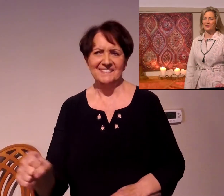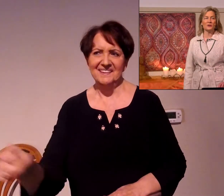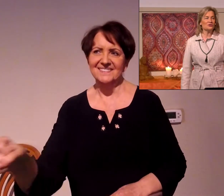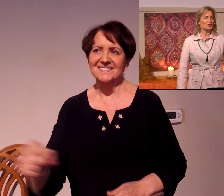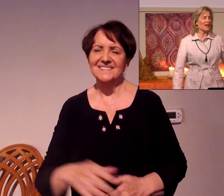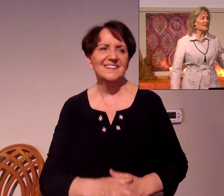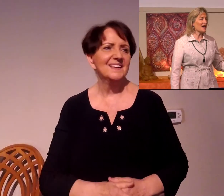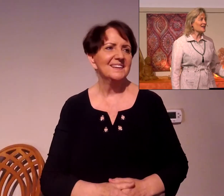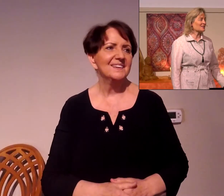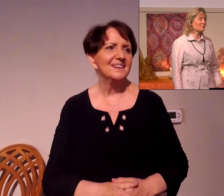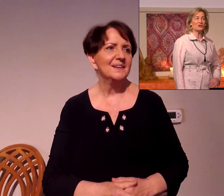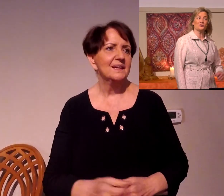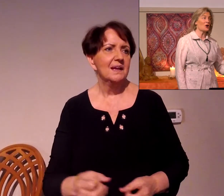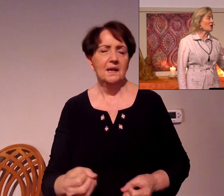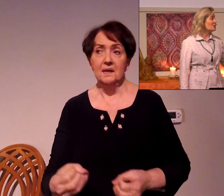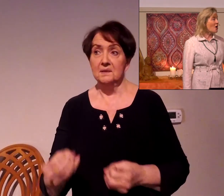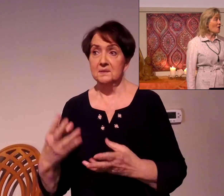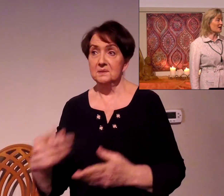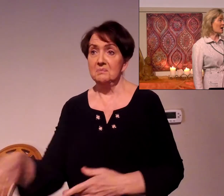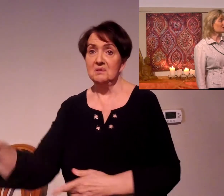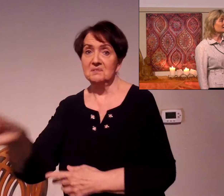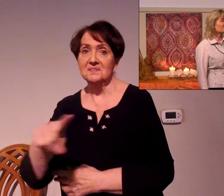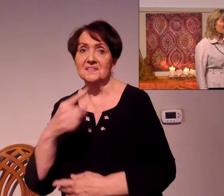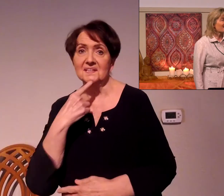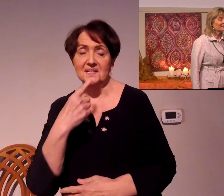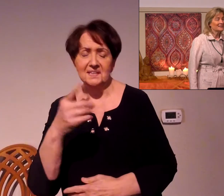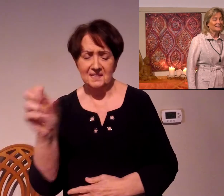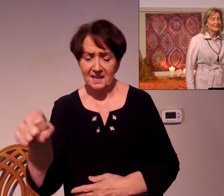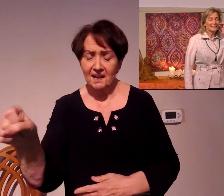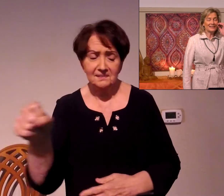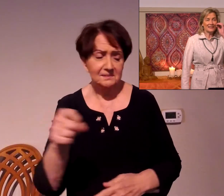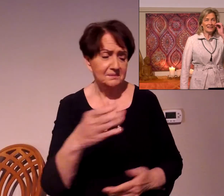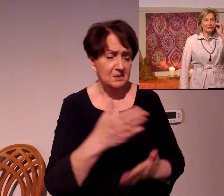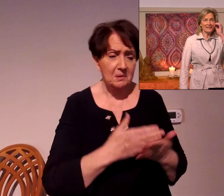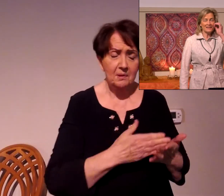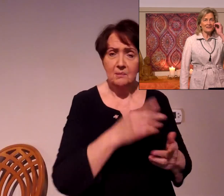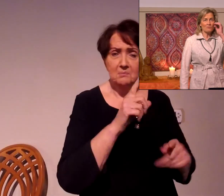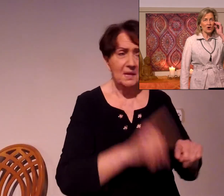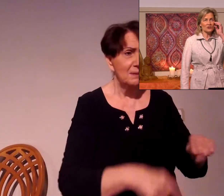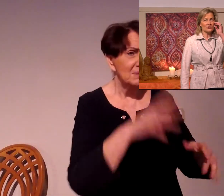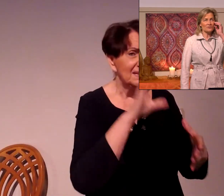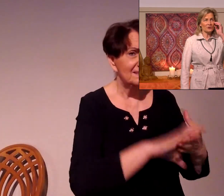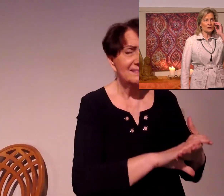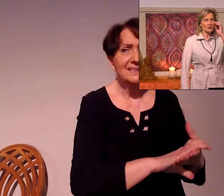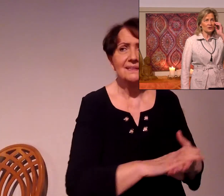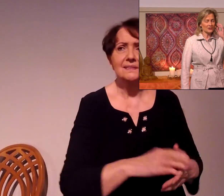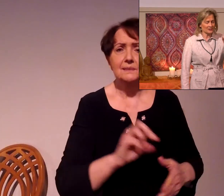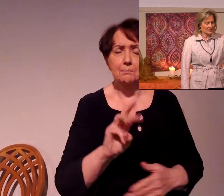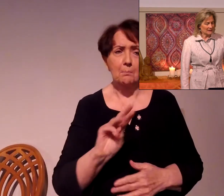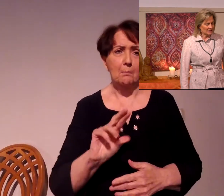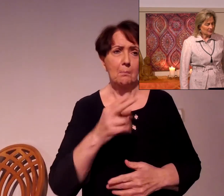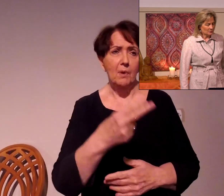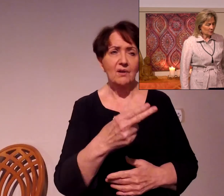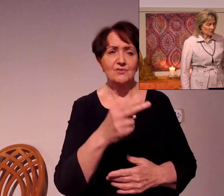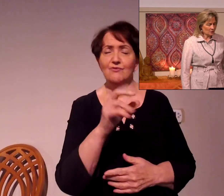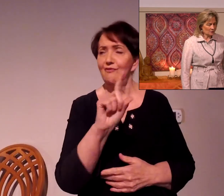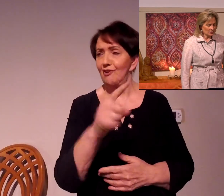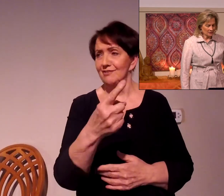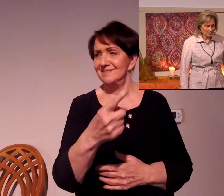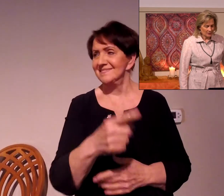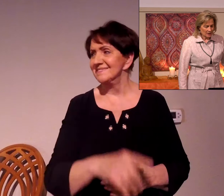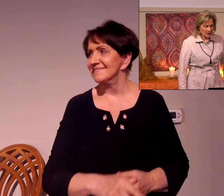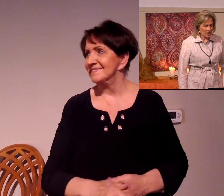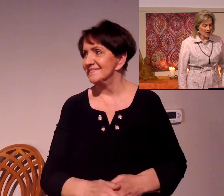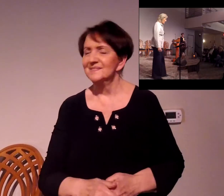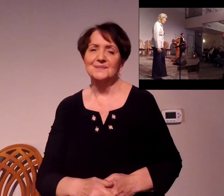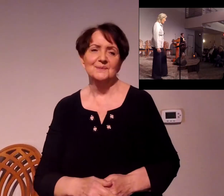Wow. Some of you say yes. Some of you are going, no, I can't believe that. It is March 1st. Woo.